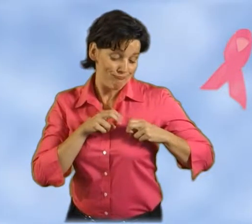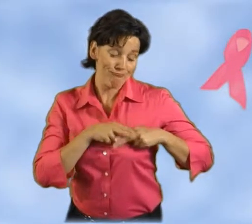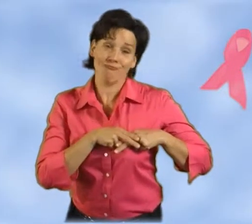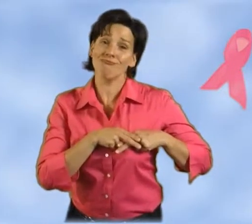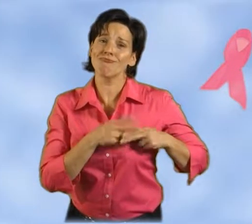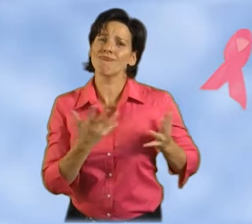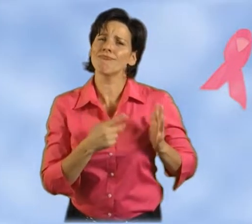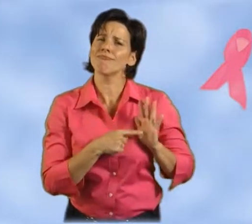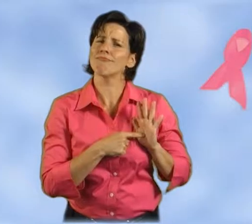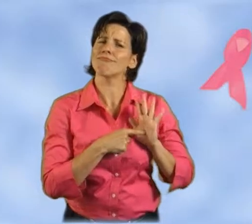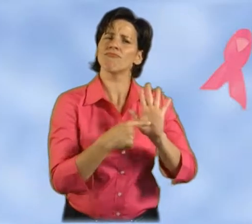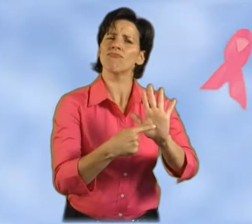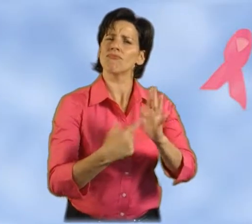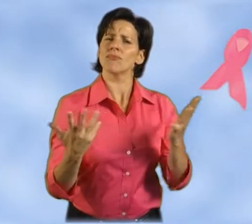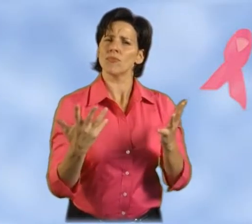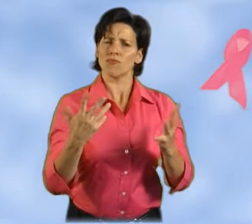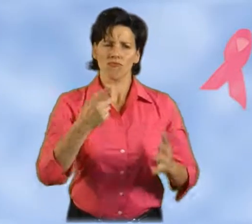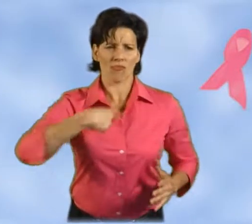You might notice that I'm wearing pink.